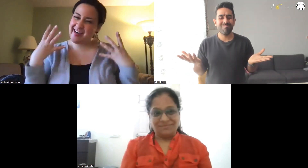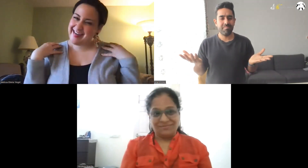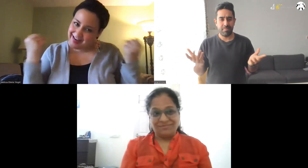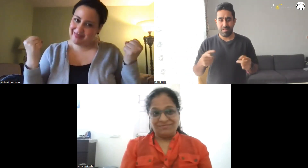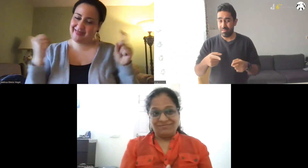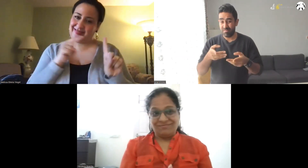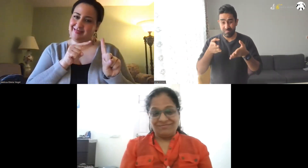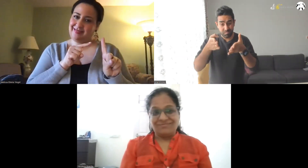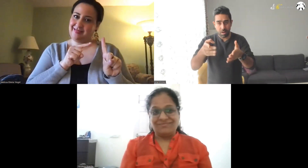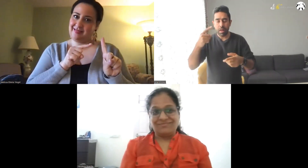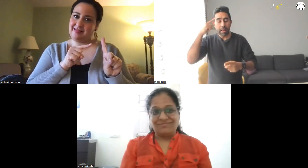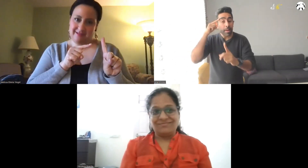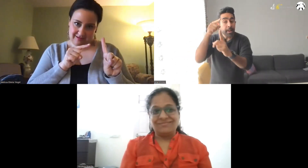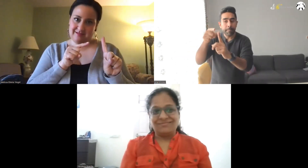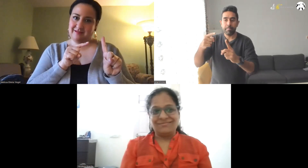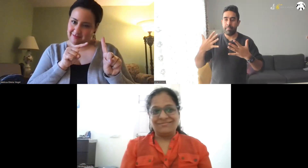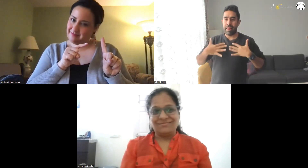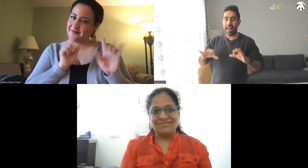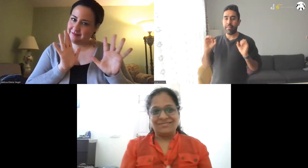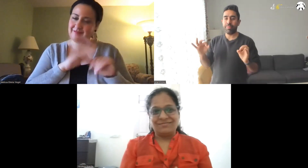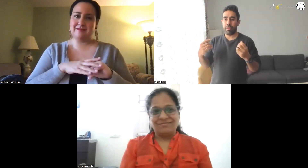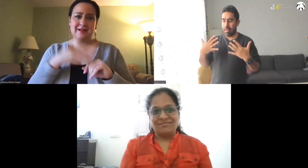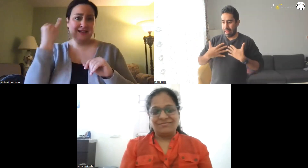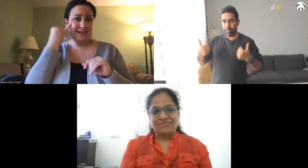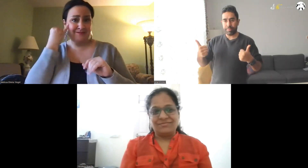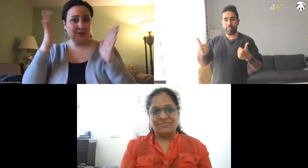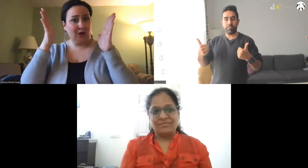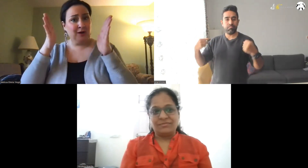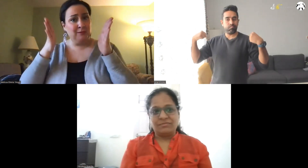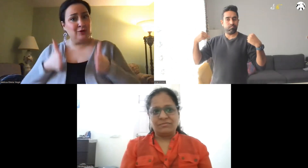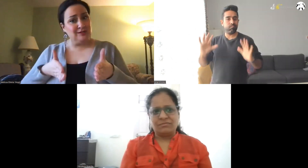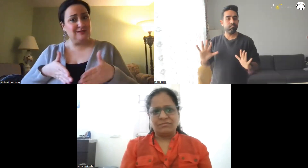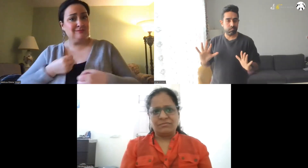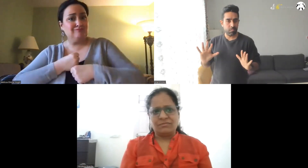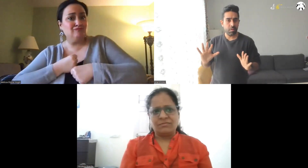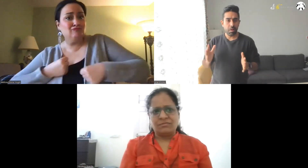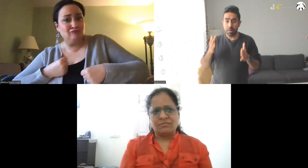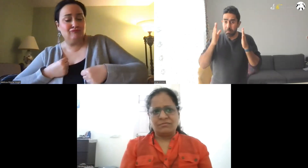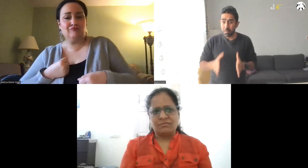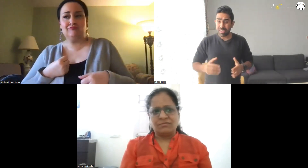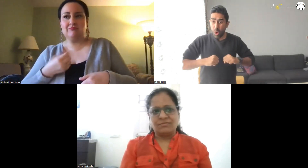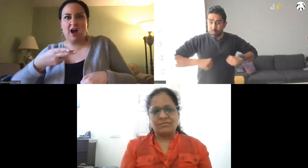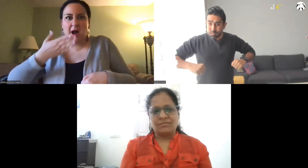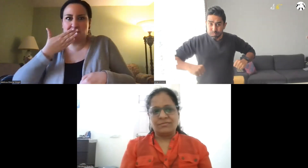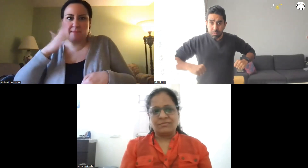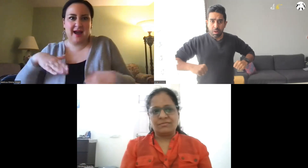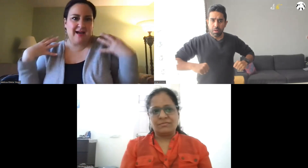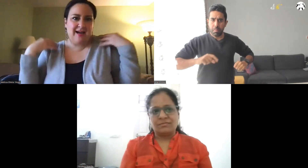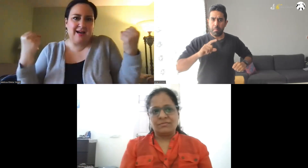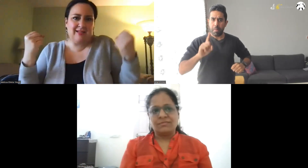No, there is no difference I can see. What the thing is that we have to be, we should have a